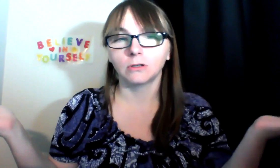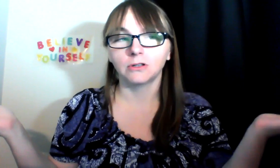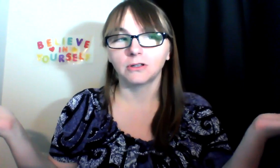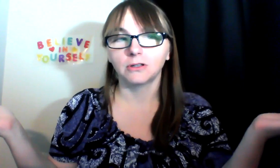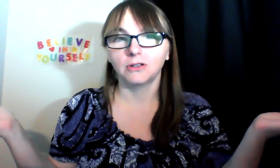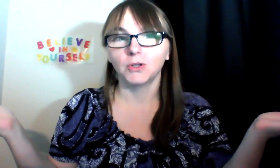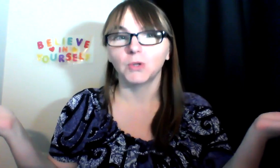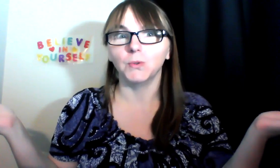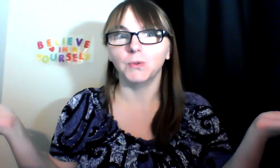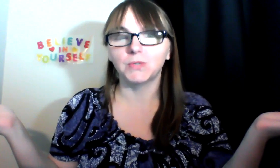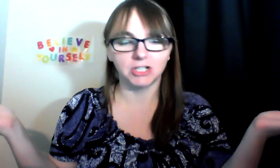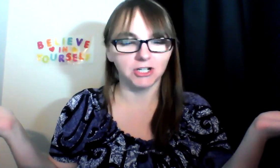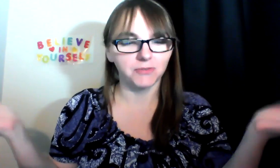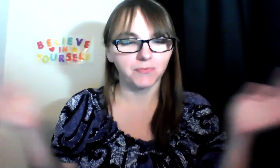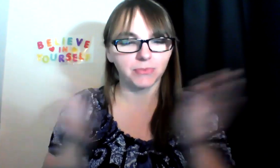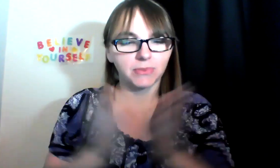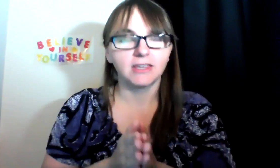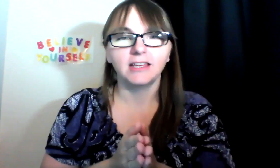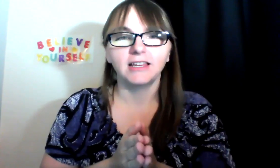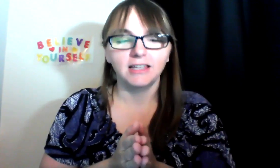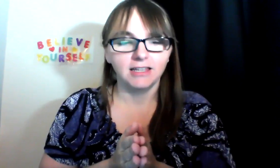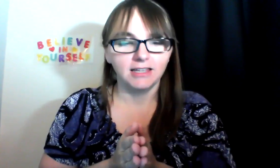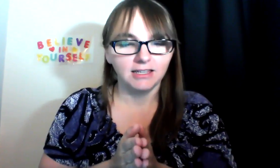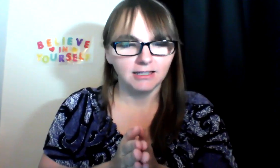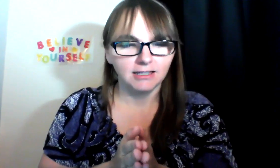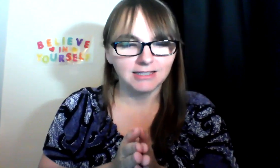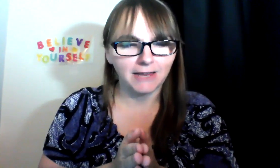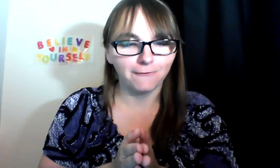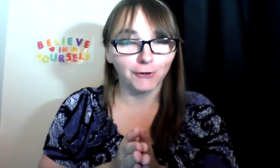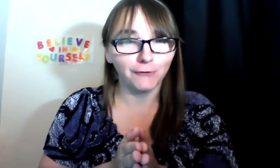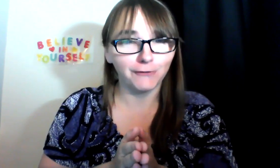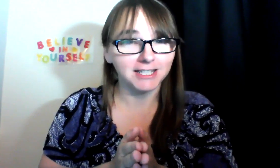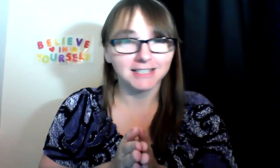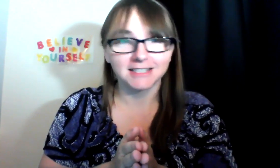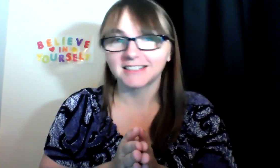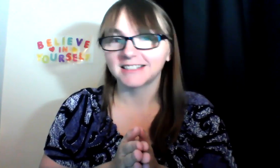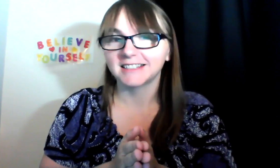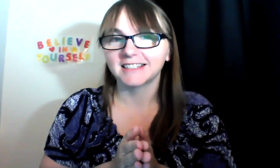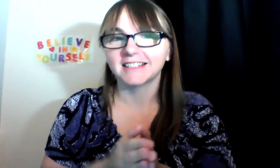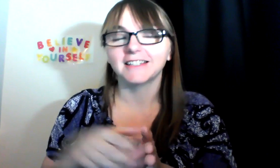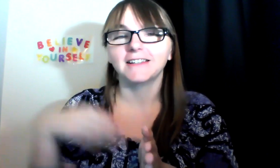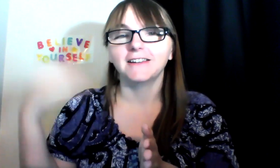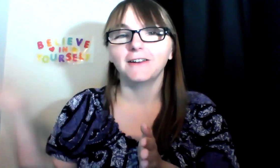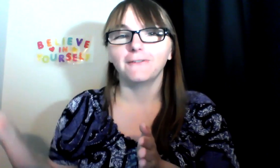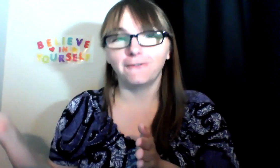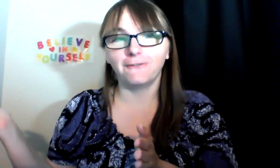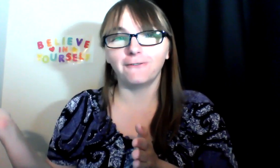Ooster. Say vervet. V.